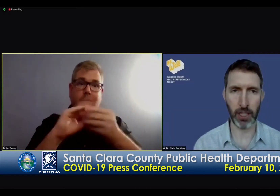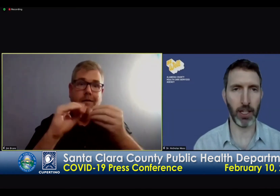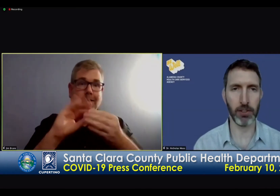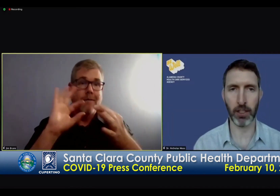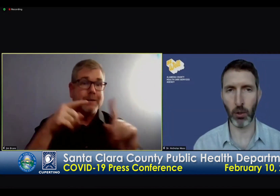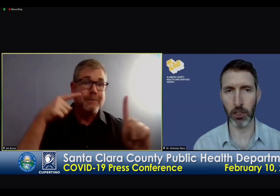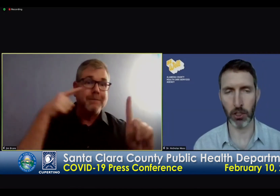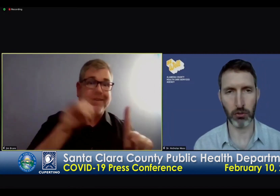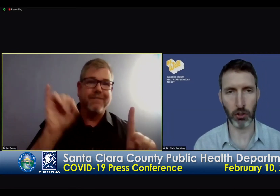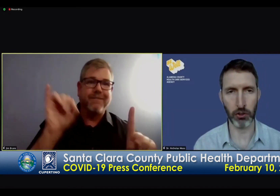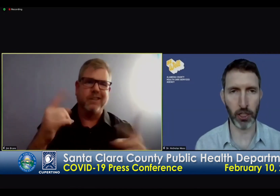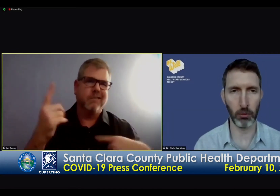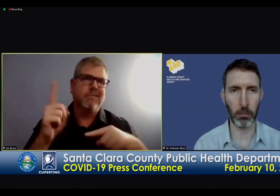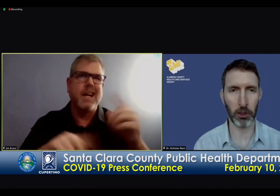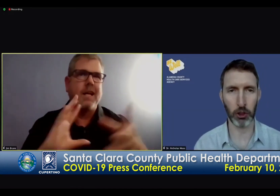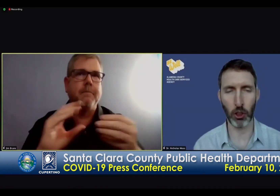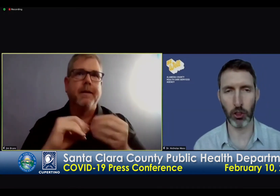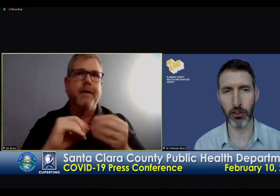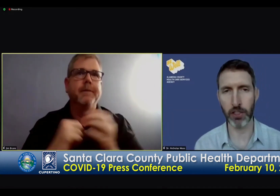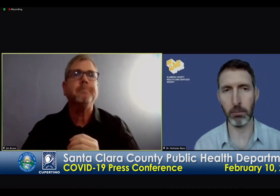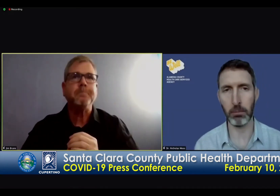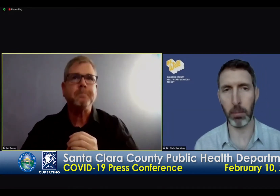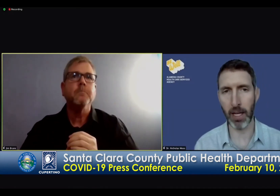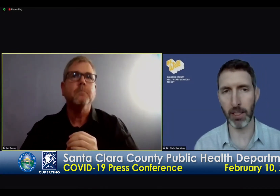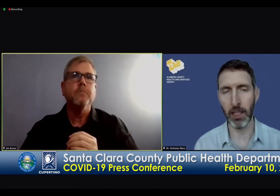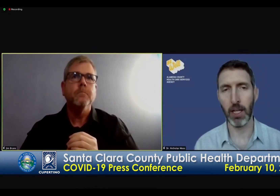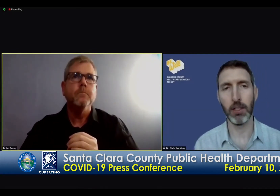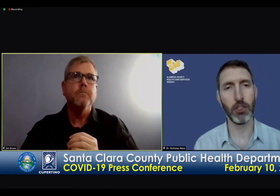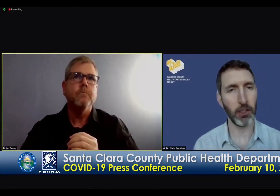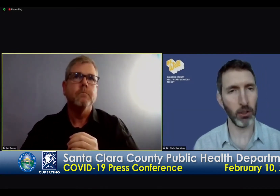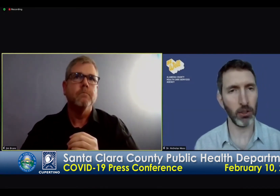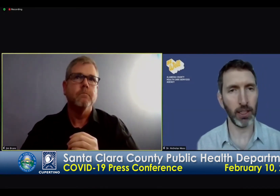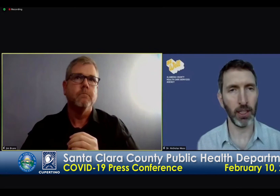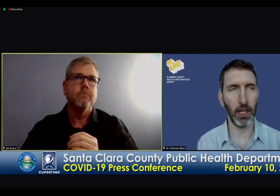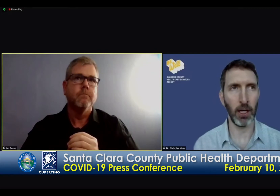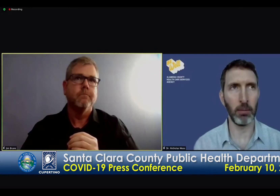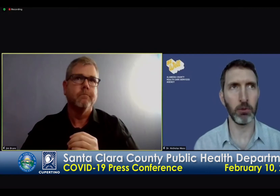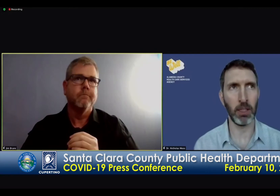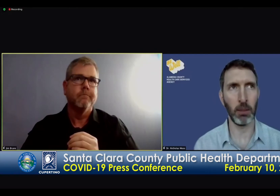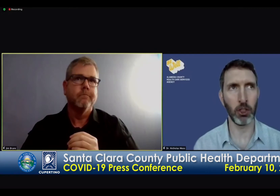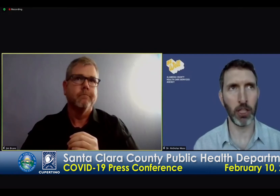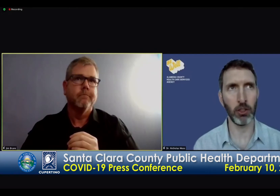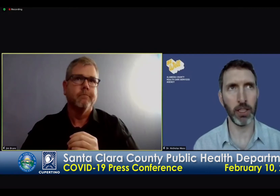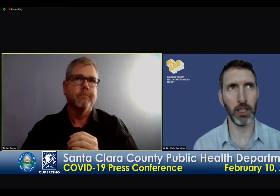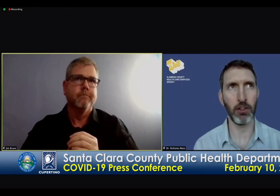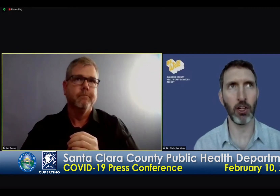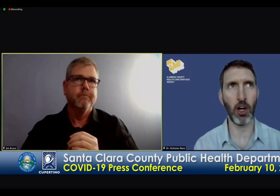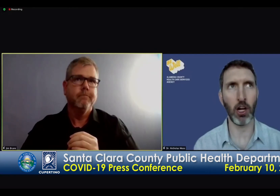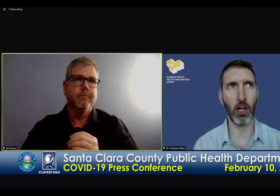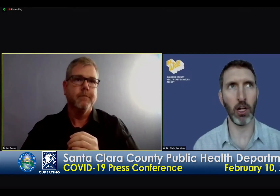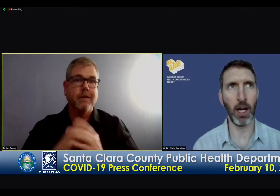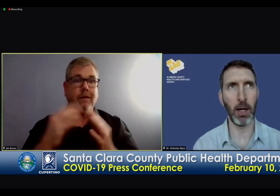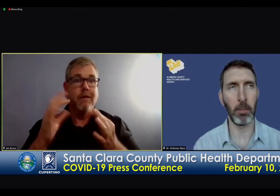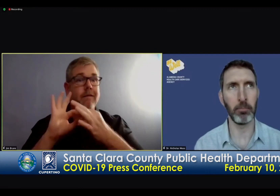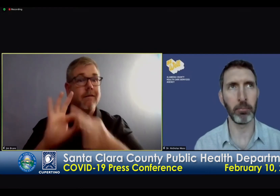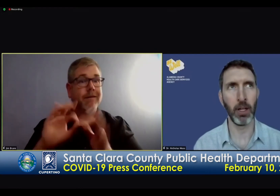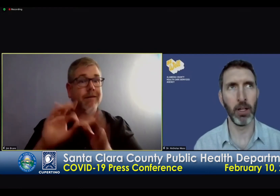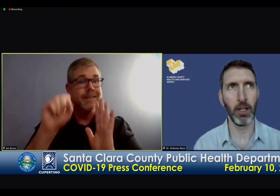state. I think questions for state remarks should go to the state. But generally, speaking more generally, there